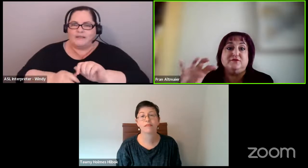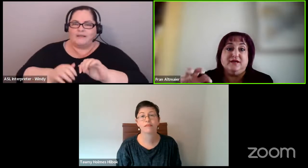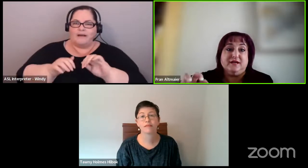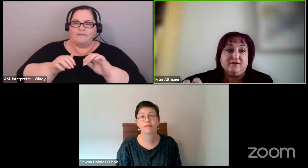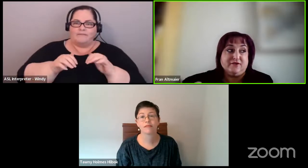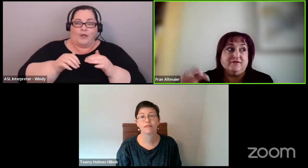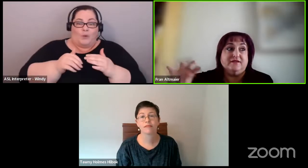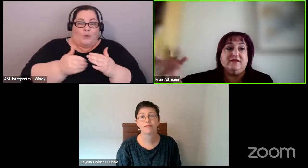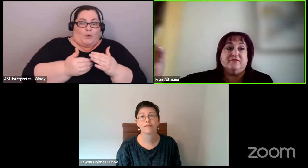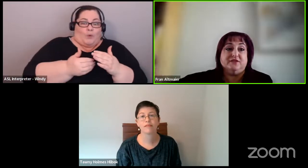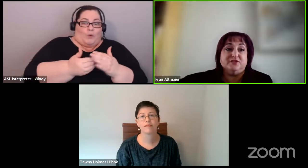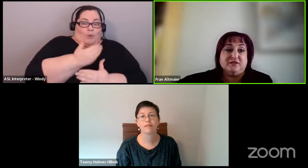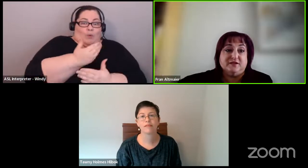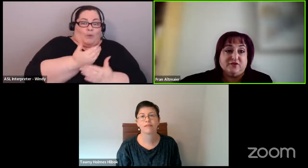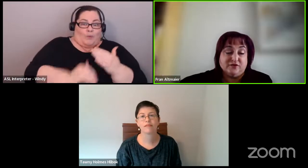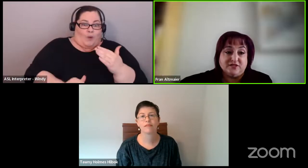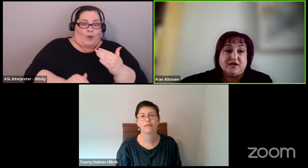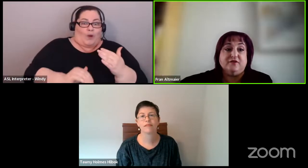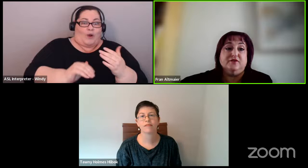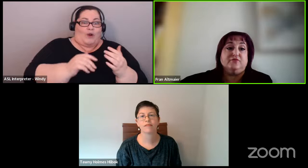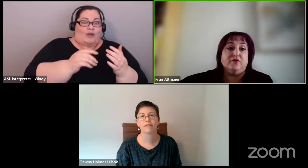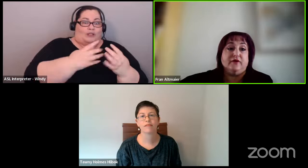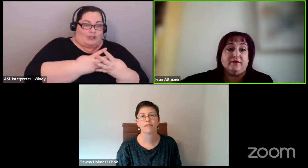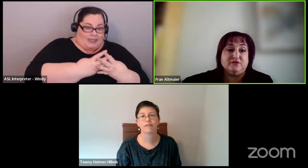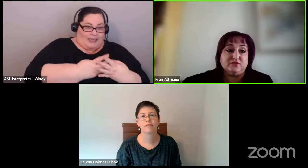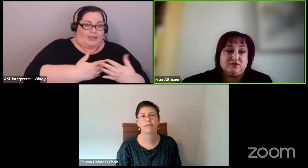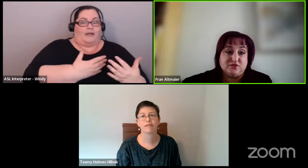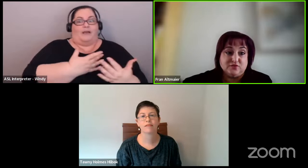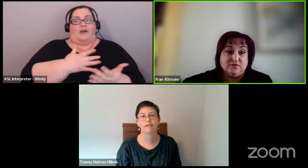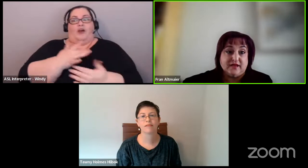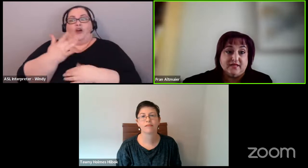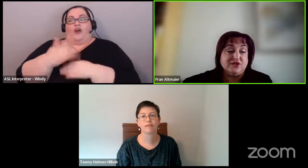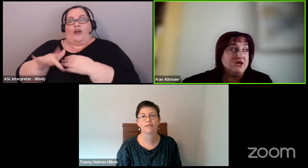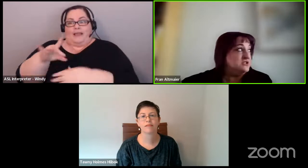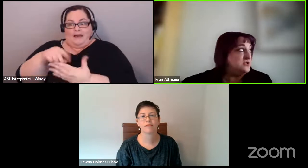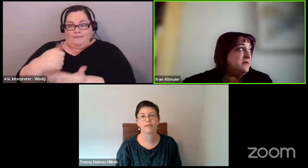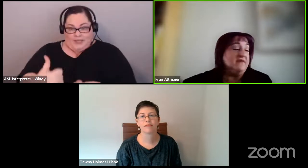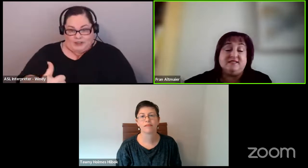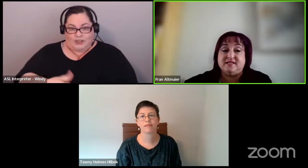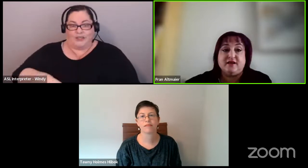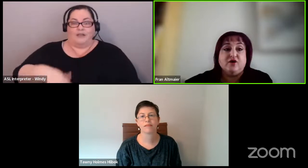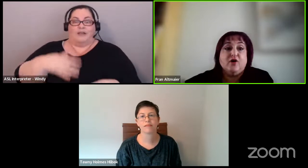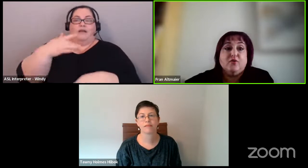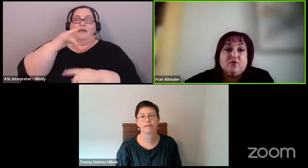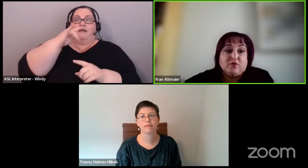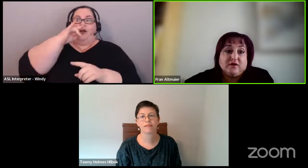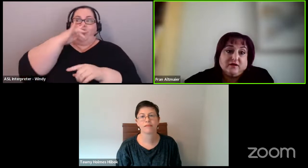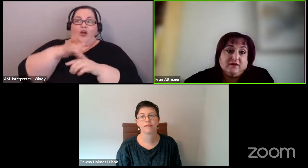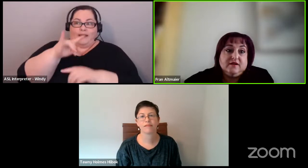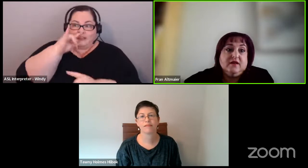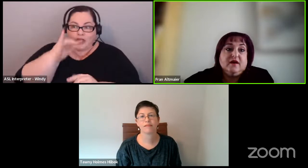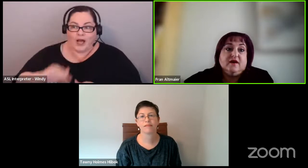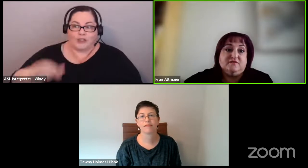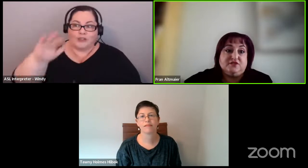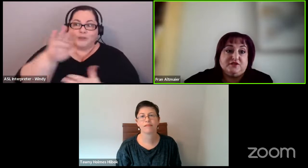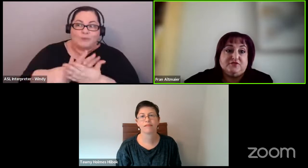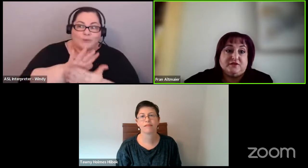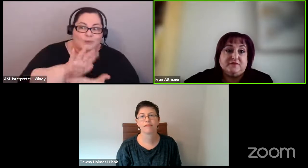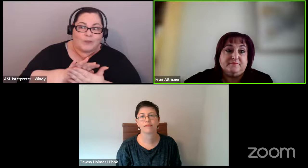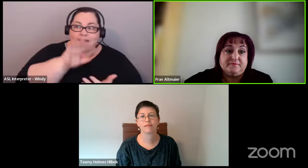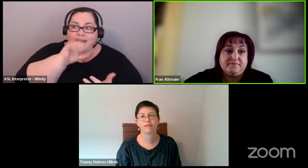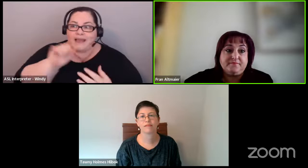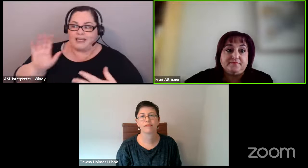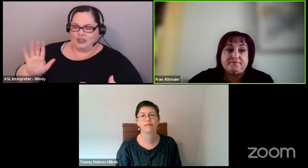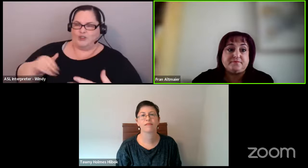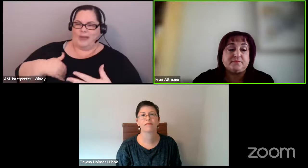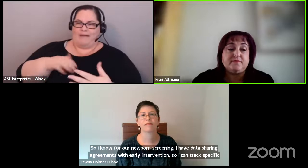newborn screening, early intervention, early childhood programs, school age, so that we have a set cohort of